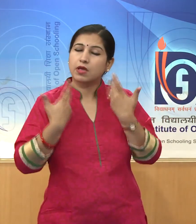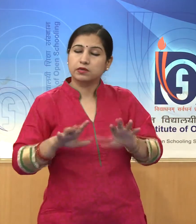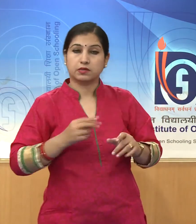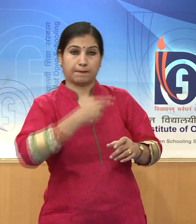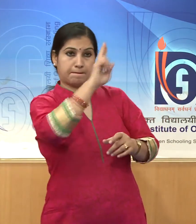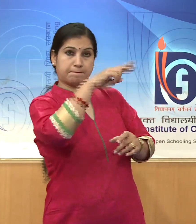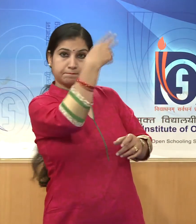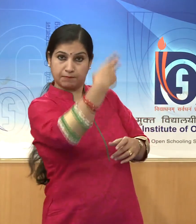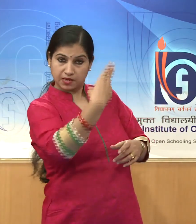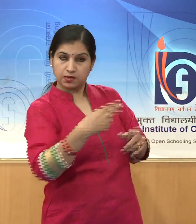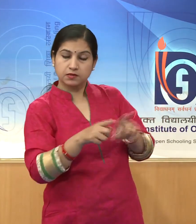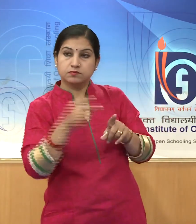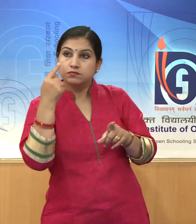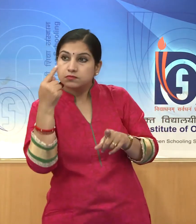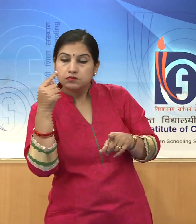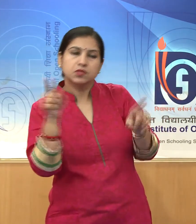his paintings on that.